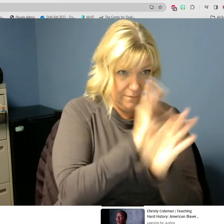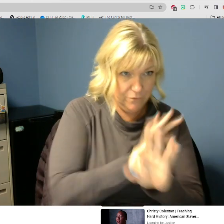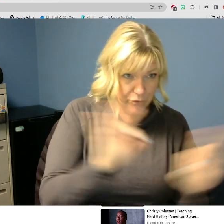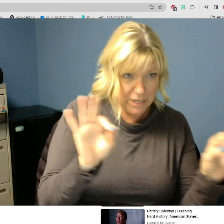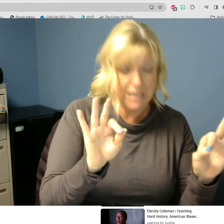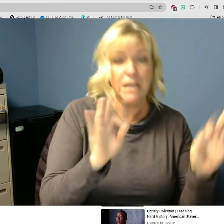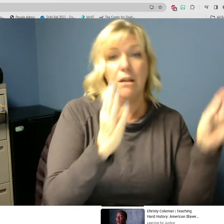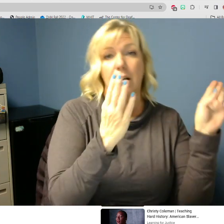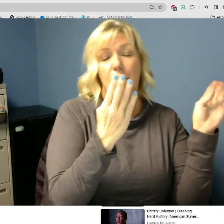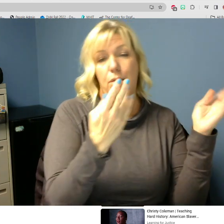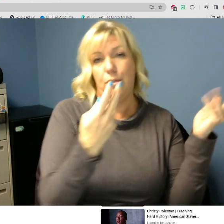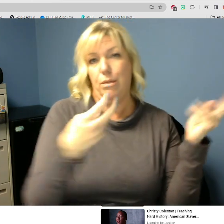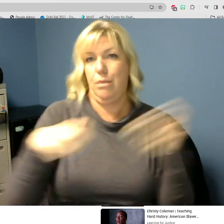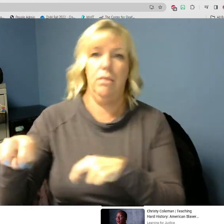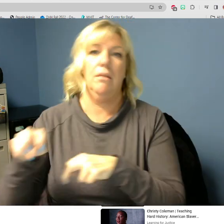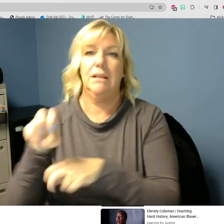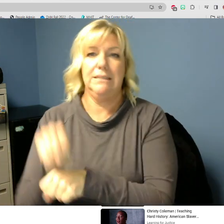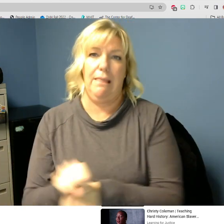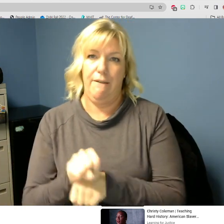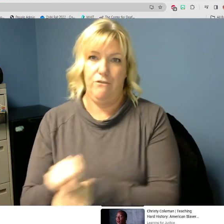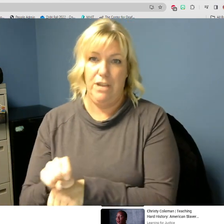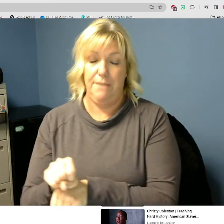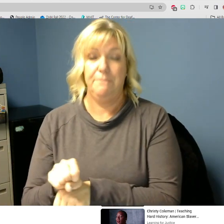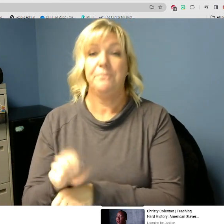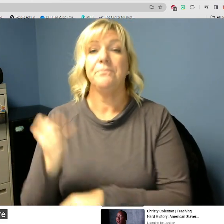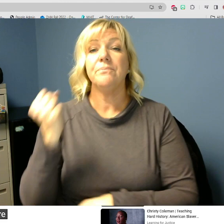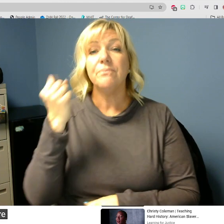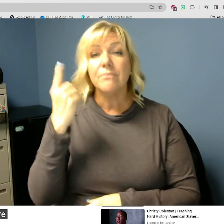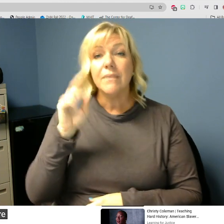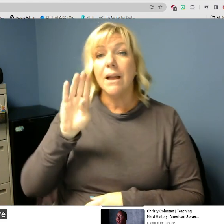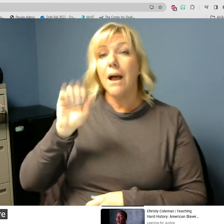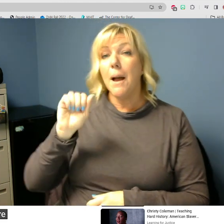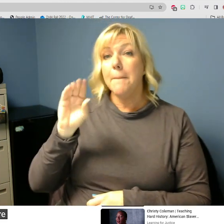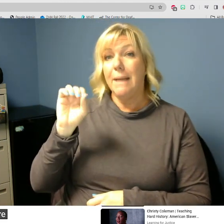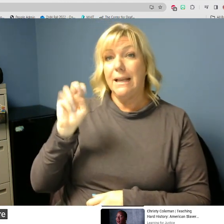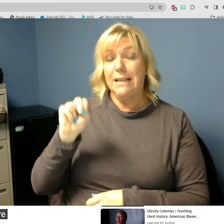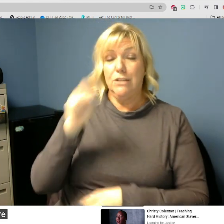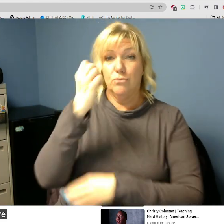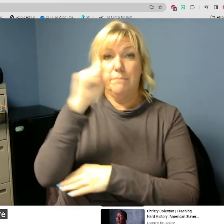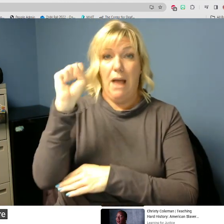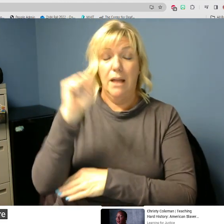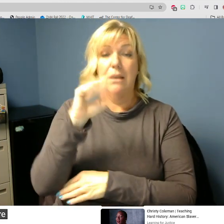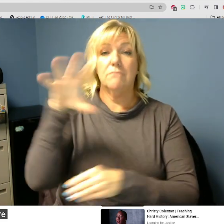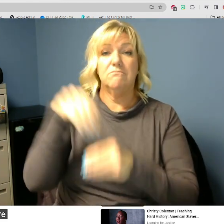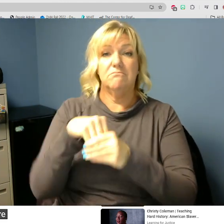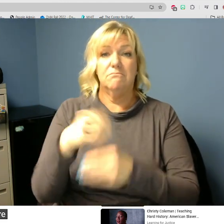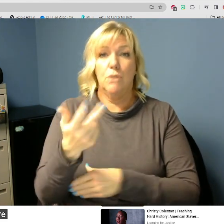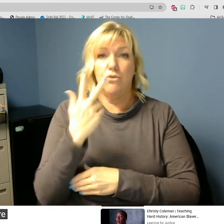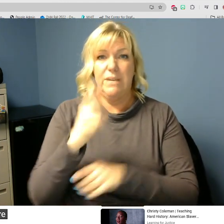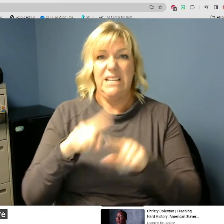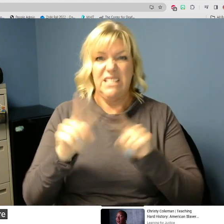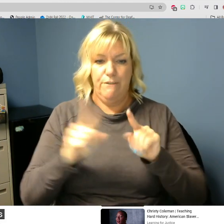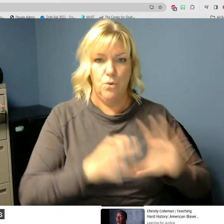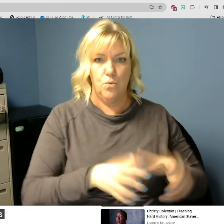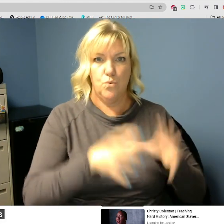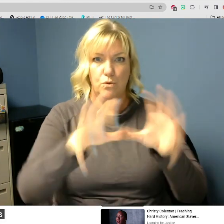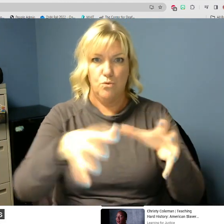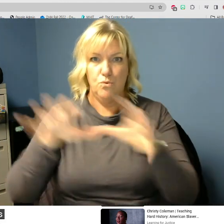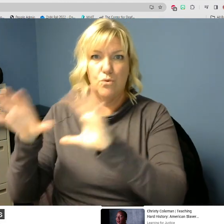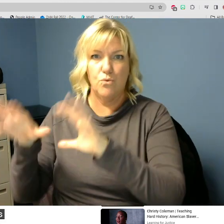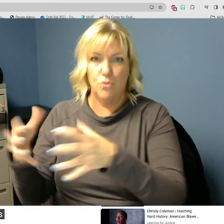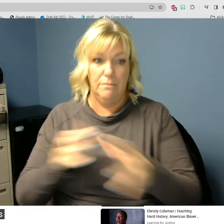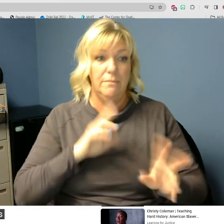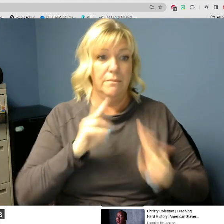uprising from current indentured servants, ex-indentured servants, and by 1676 there are also enslaved